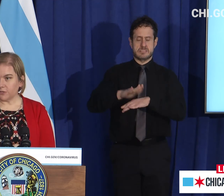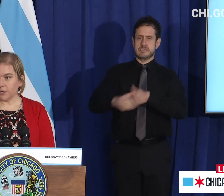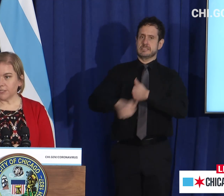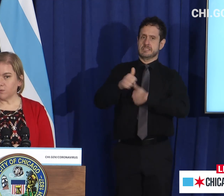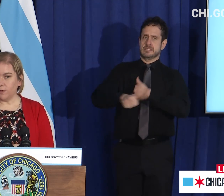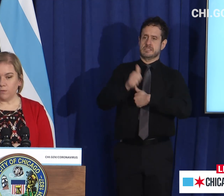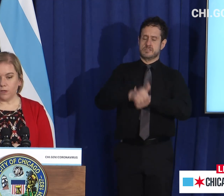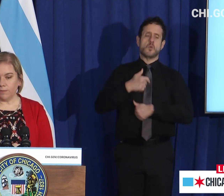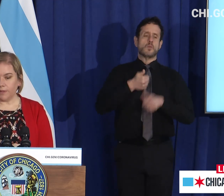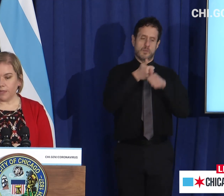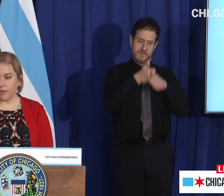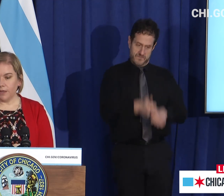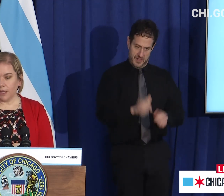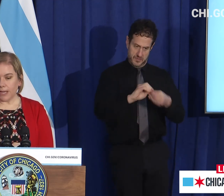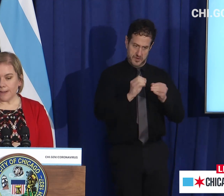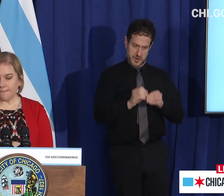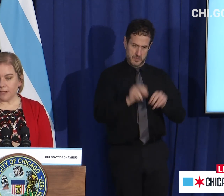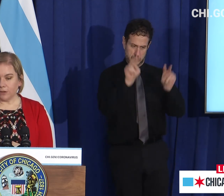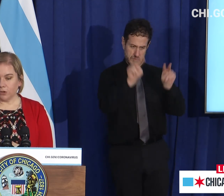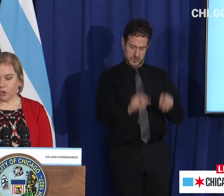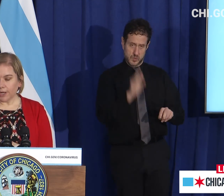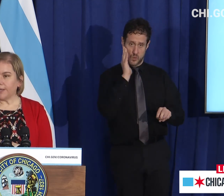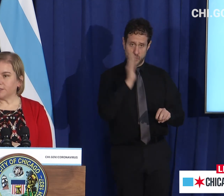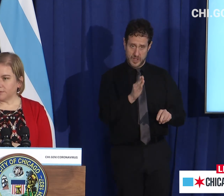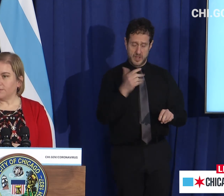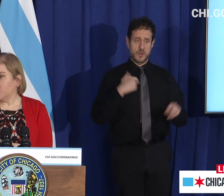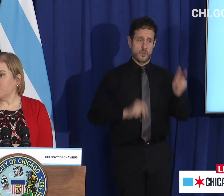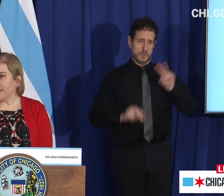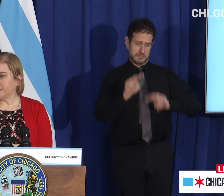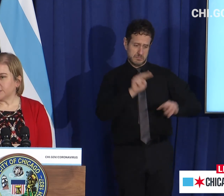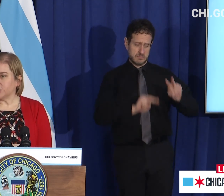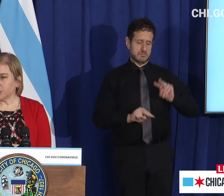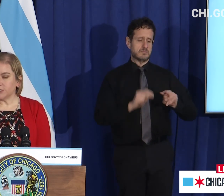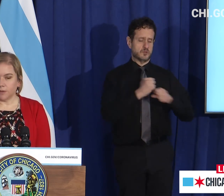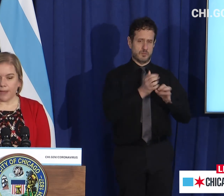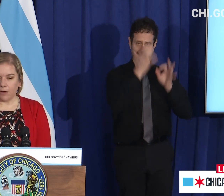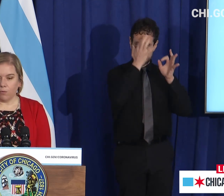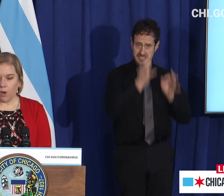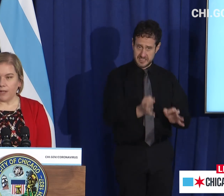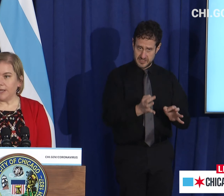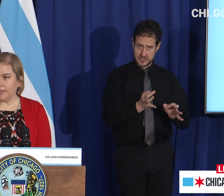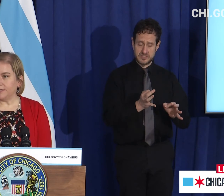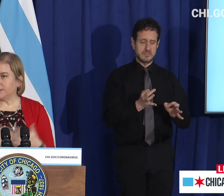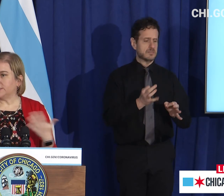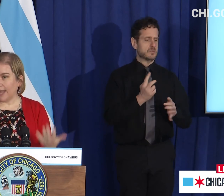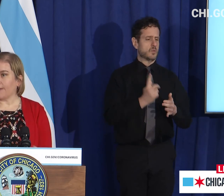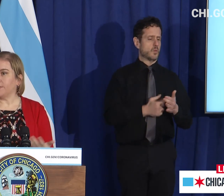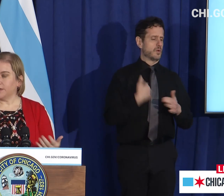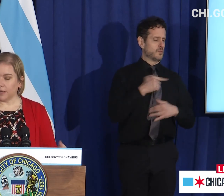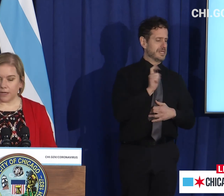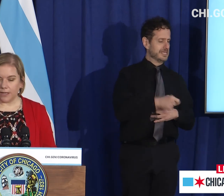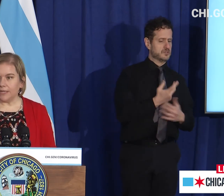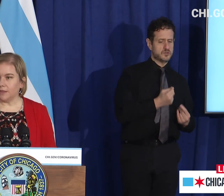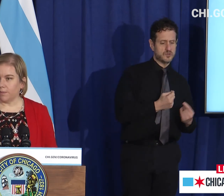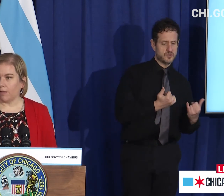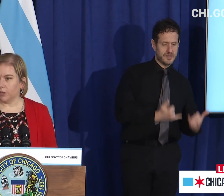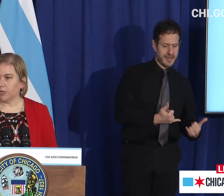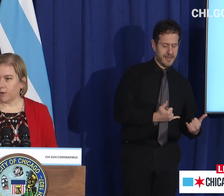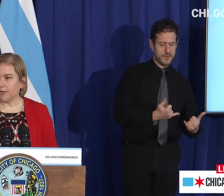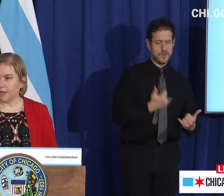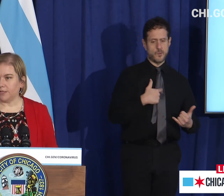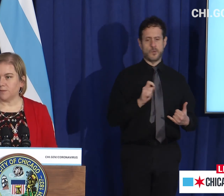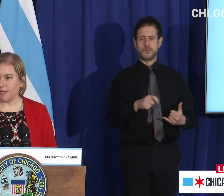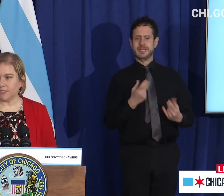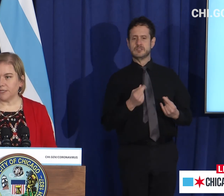those metrics. We will be looking to make decisions about what needs to happen in the